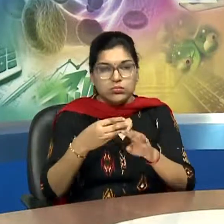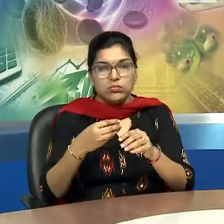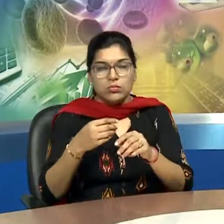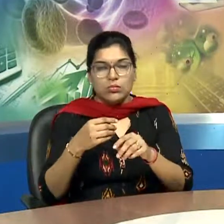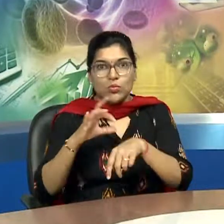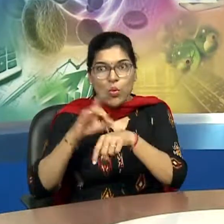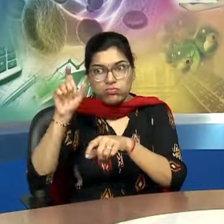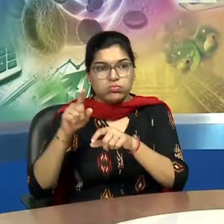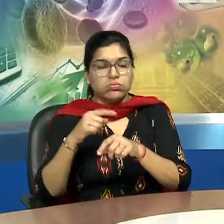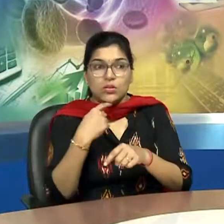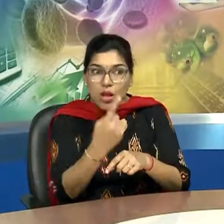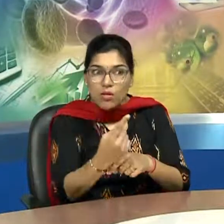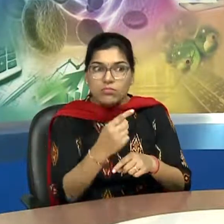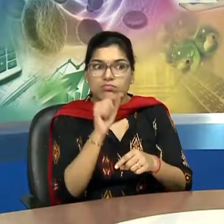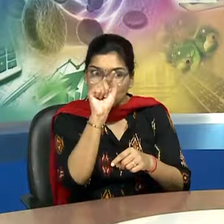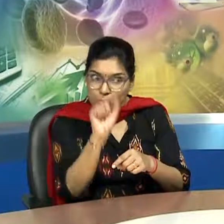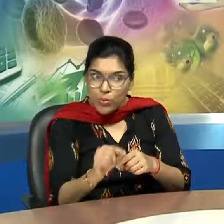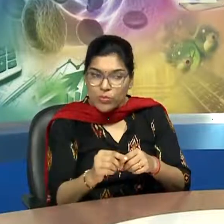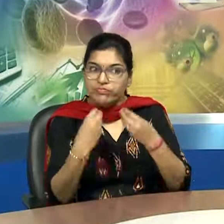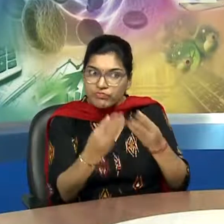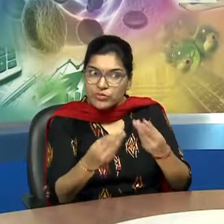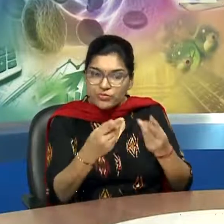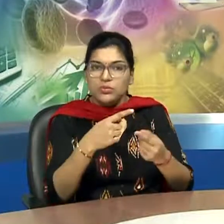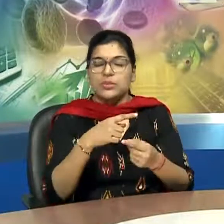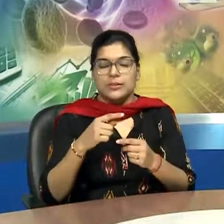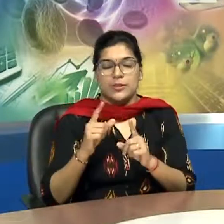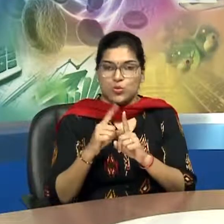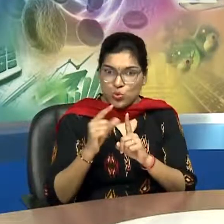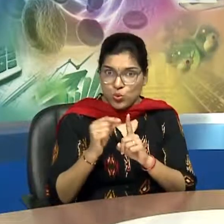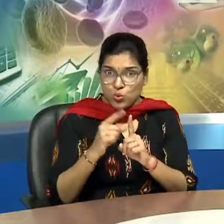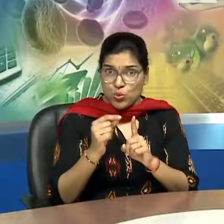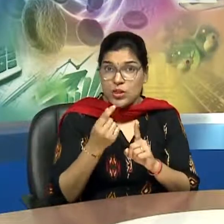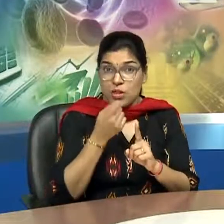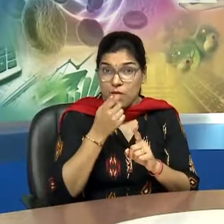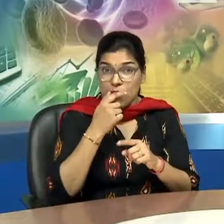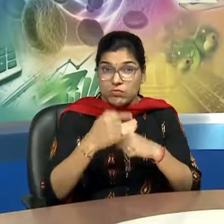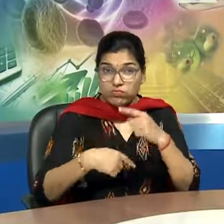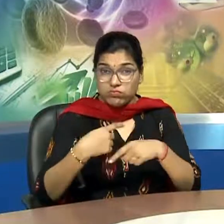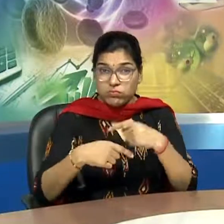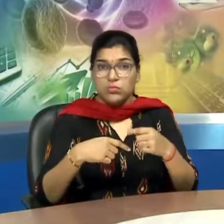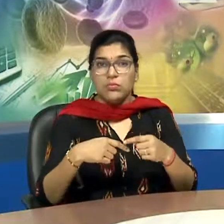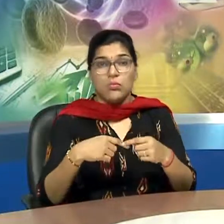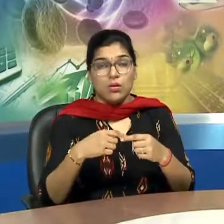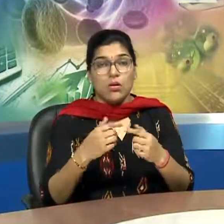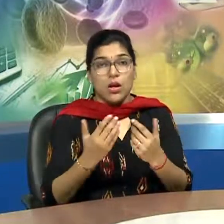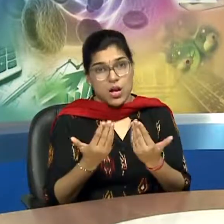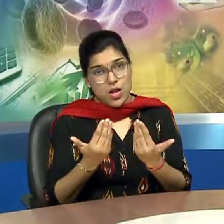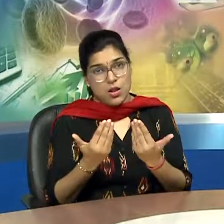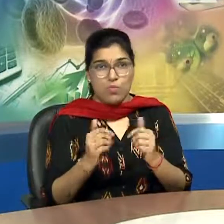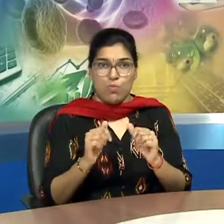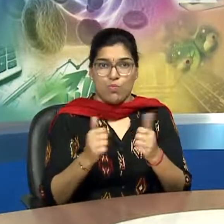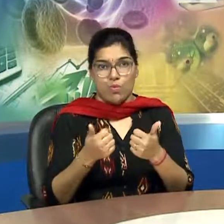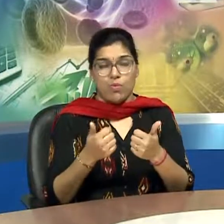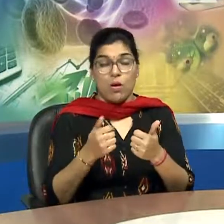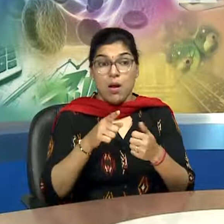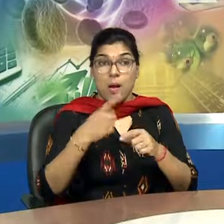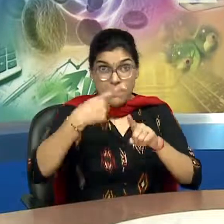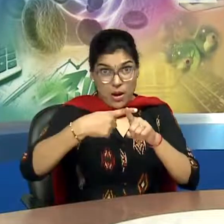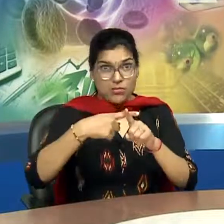the people who are getting the treatment of any addiction, they learn some